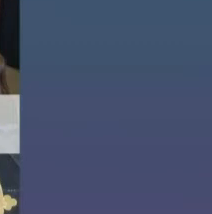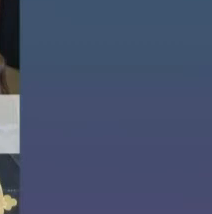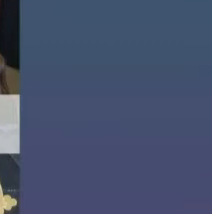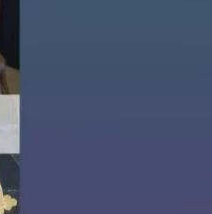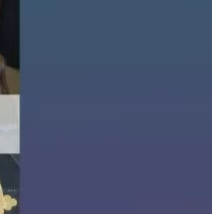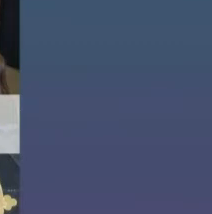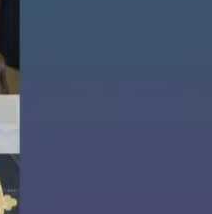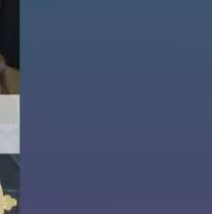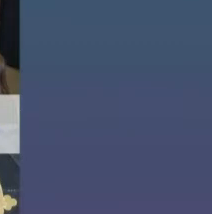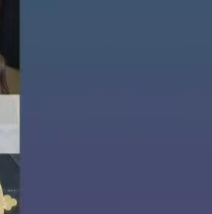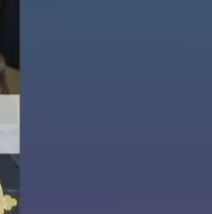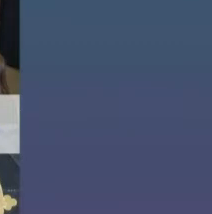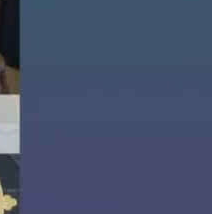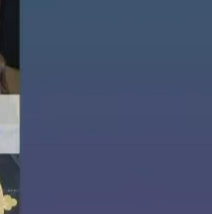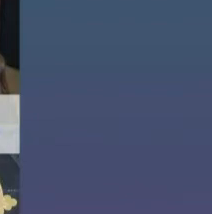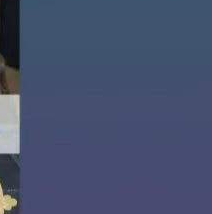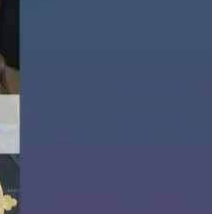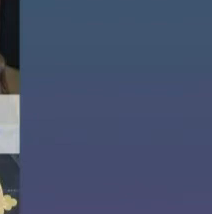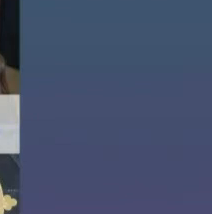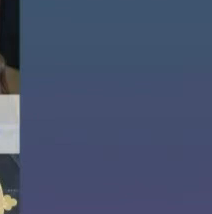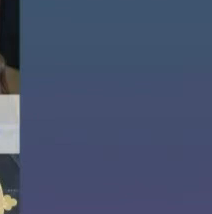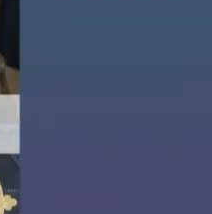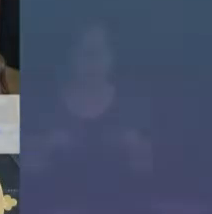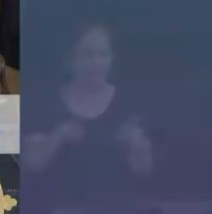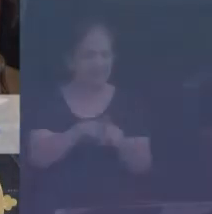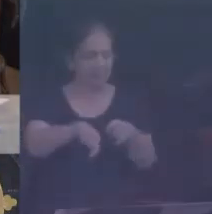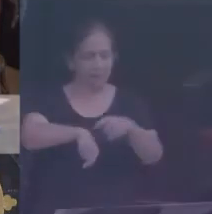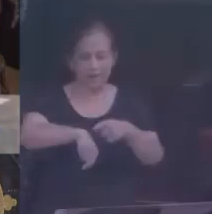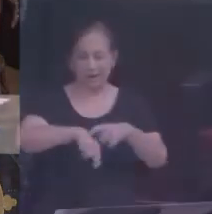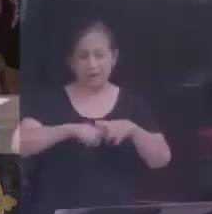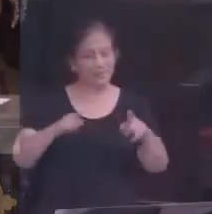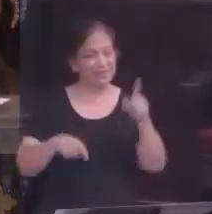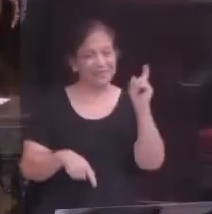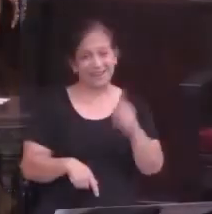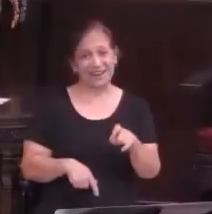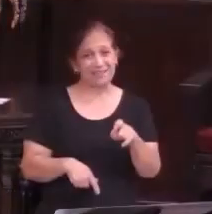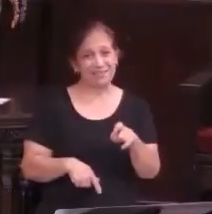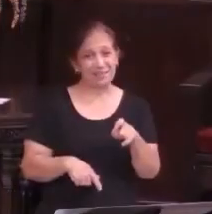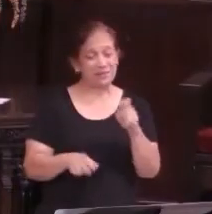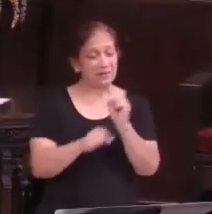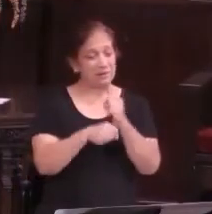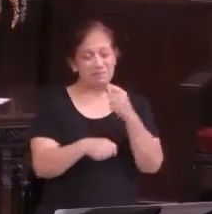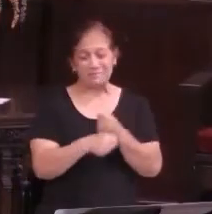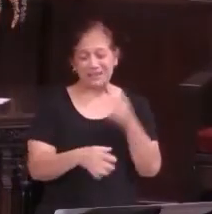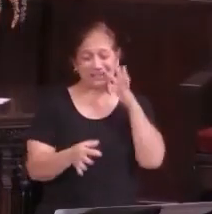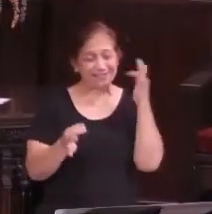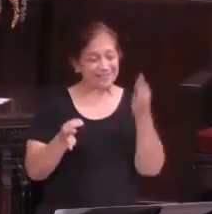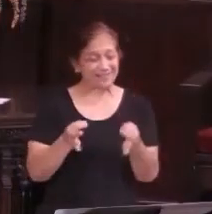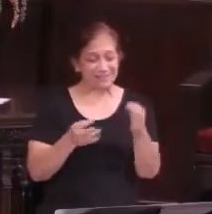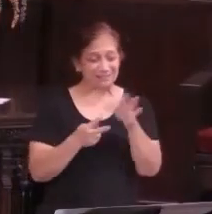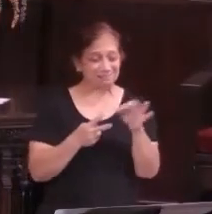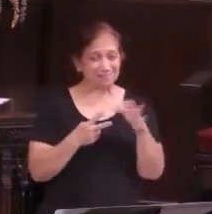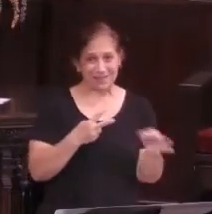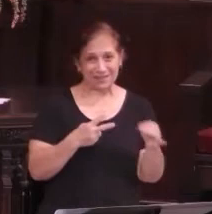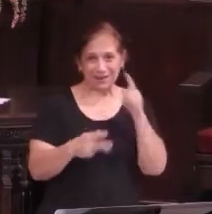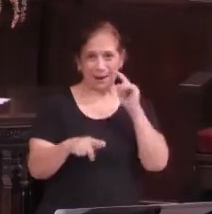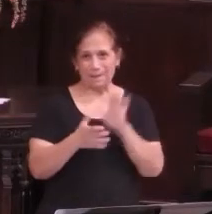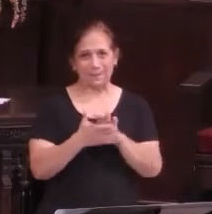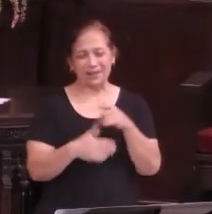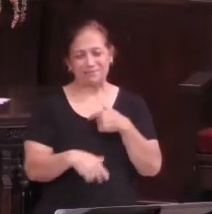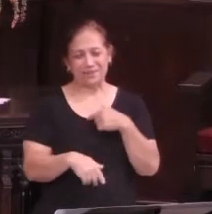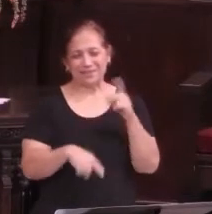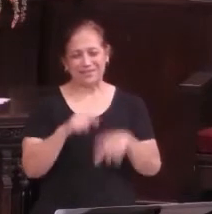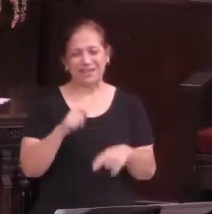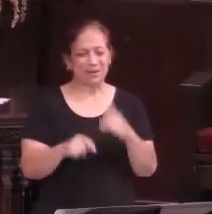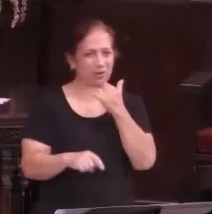are two offerings happening at the same time, but you're gonna have to make a choice, and believe me, you can't go wrong